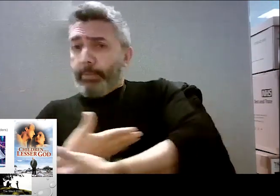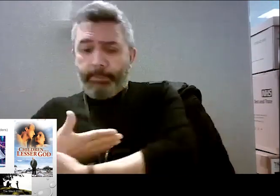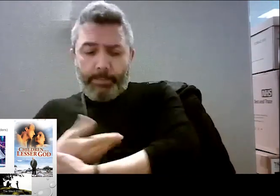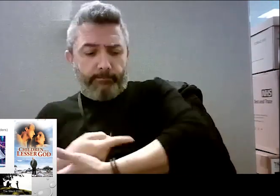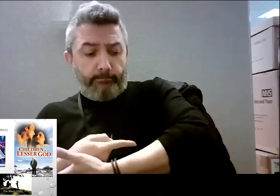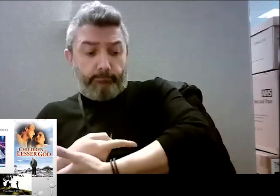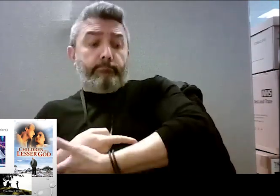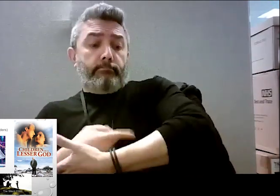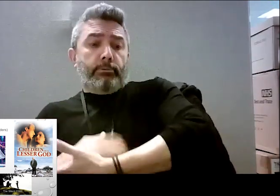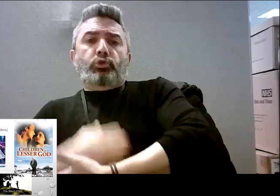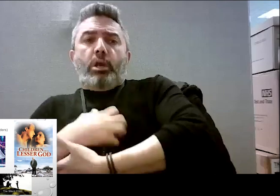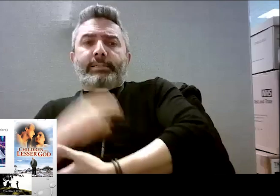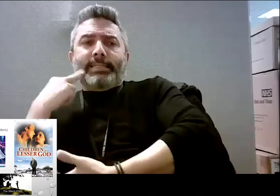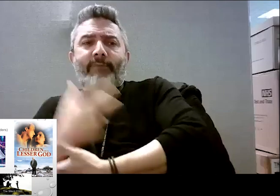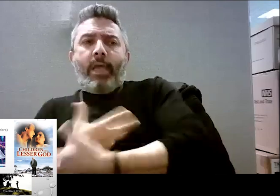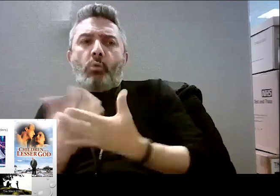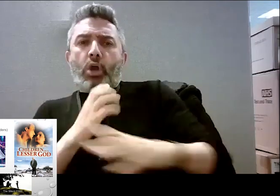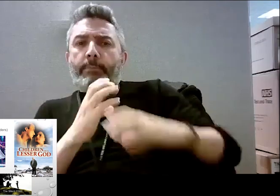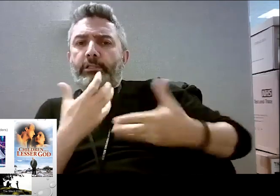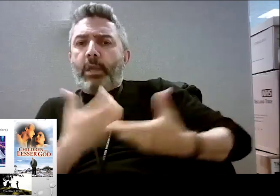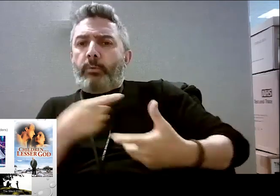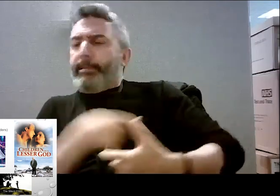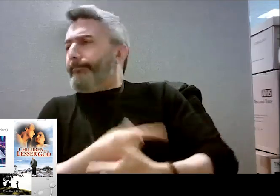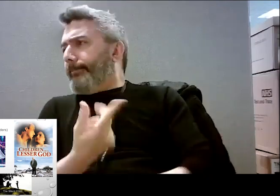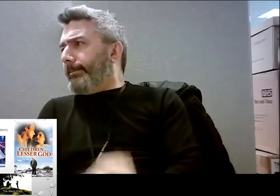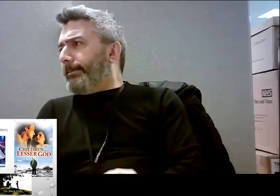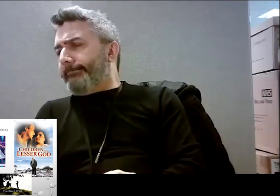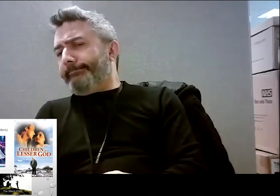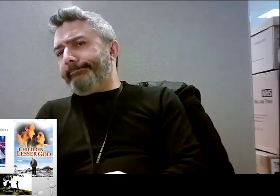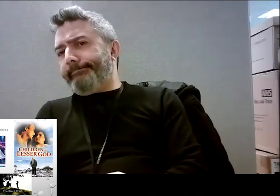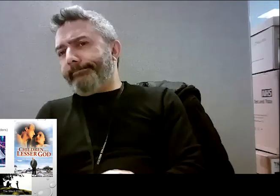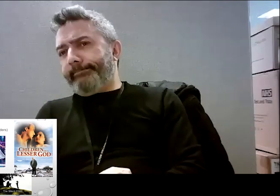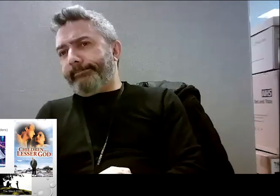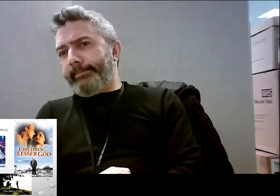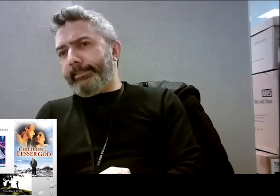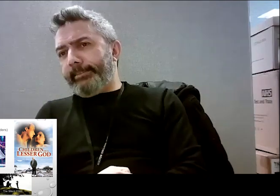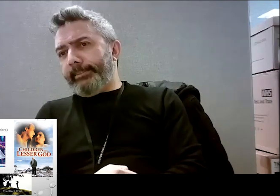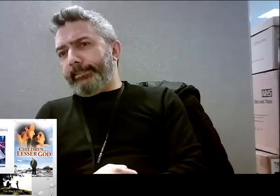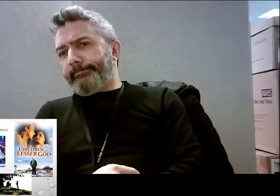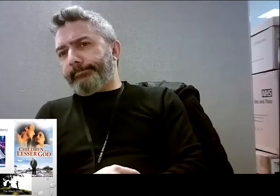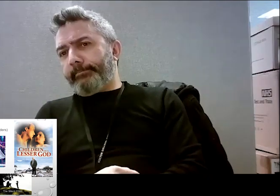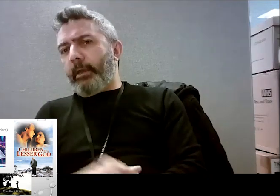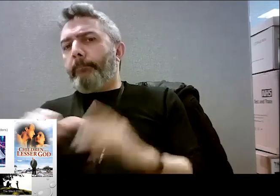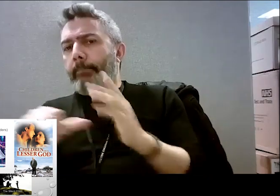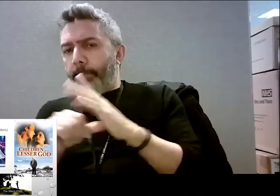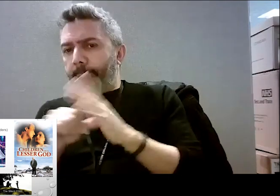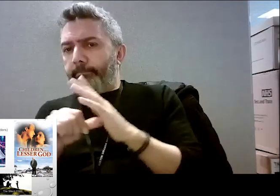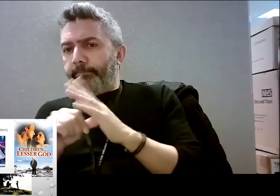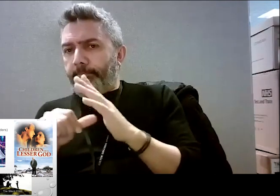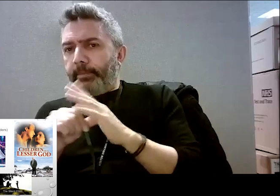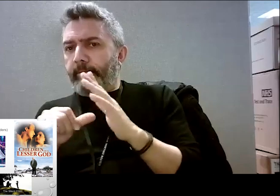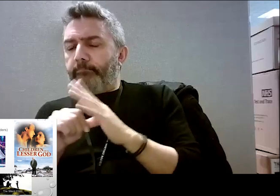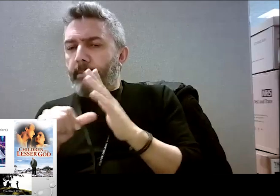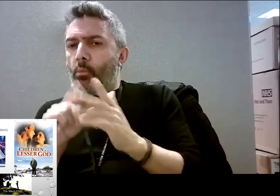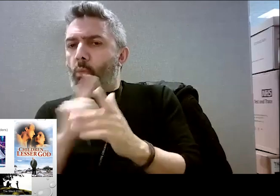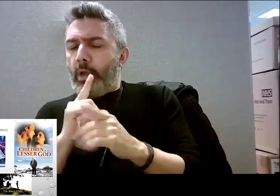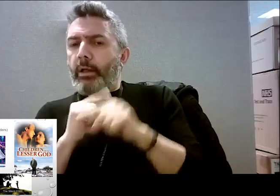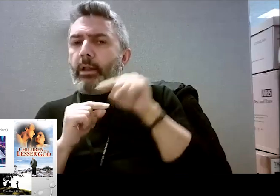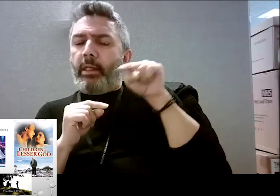have hearing parents, which is a bit of a shock to the hearing parents when they find out that their child